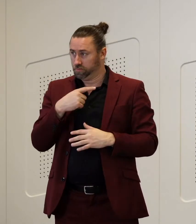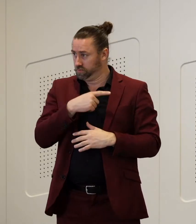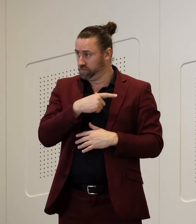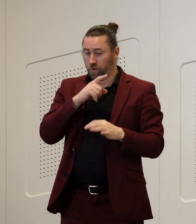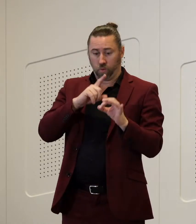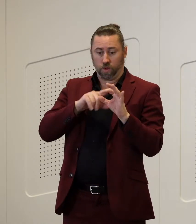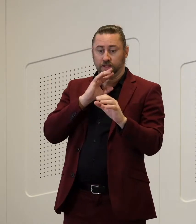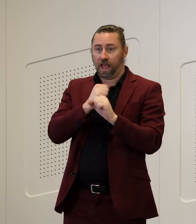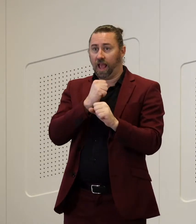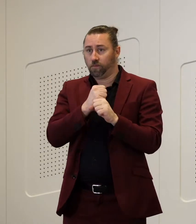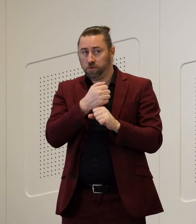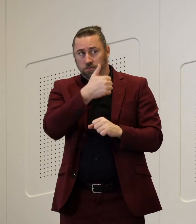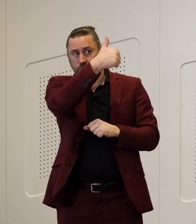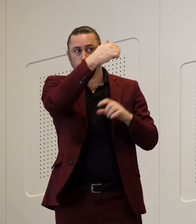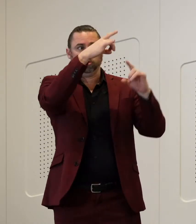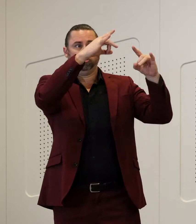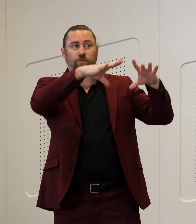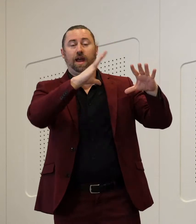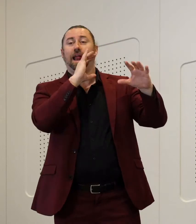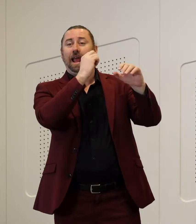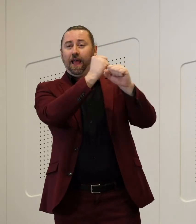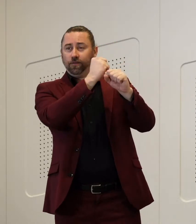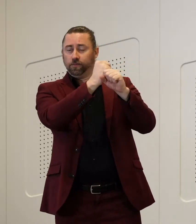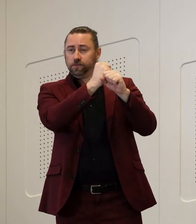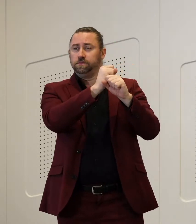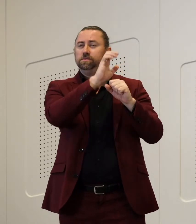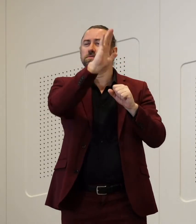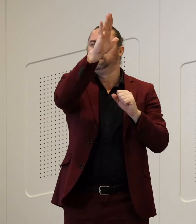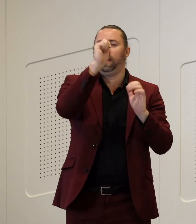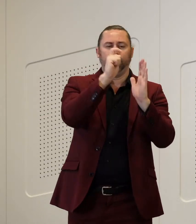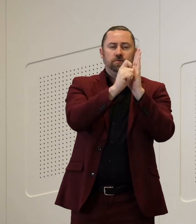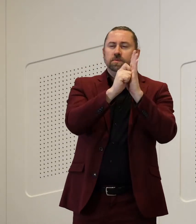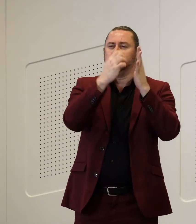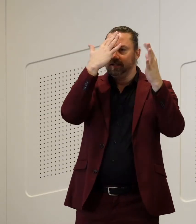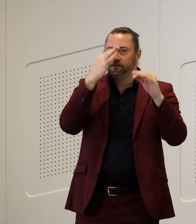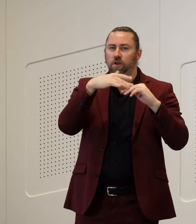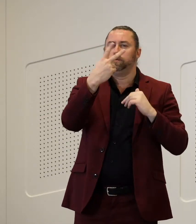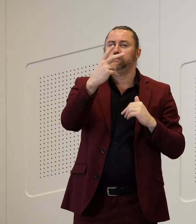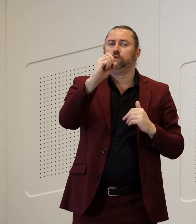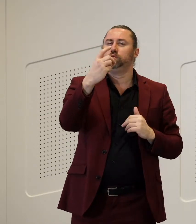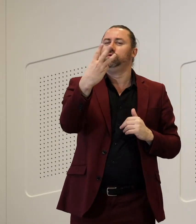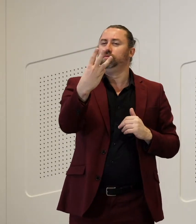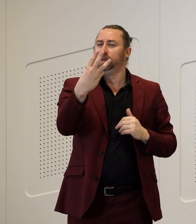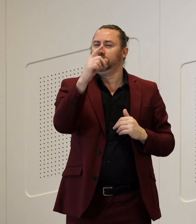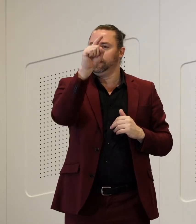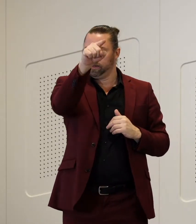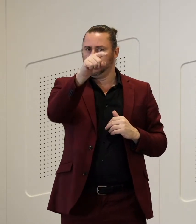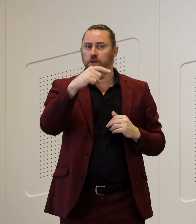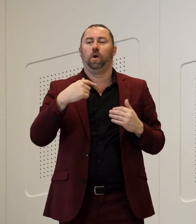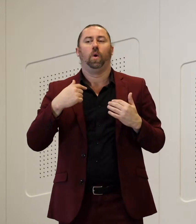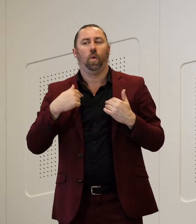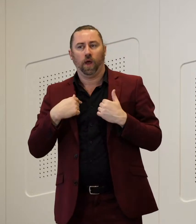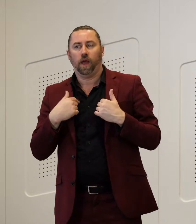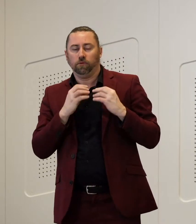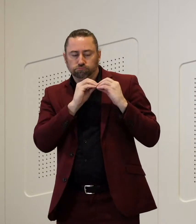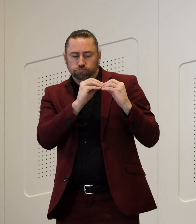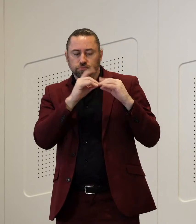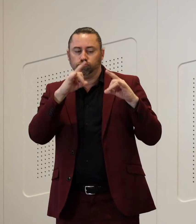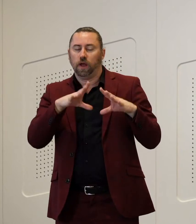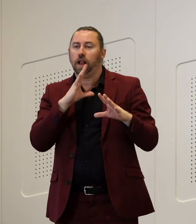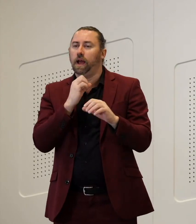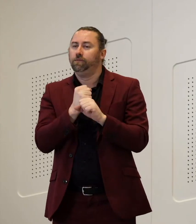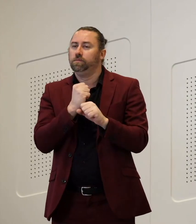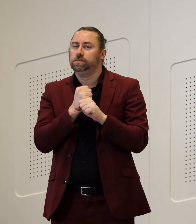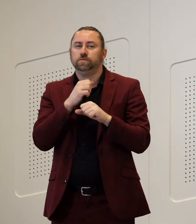bid to try to delay the draft decision until 2023? We're working with the Australian government.